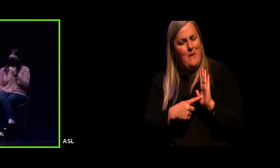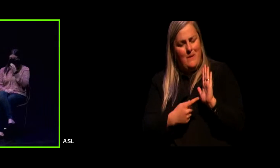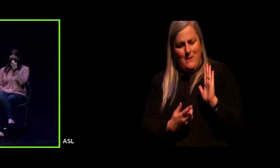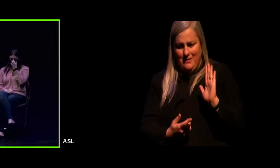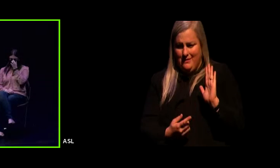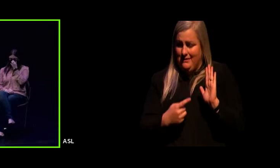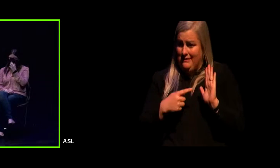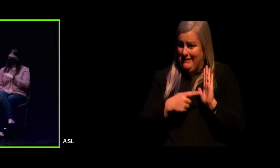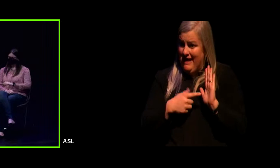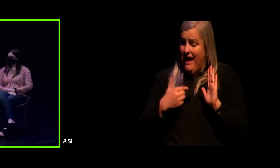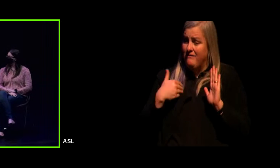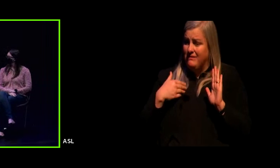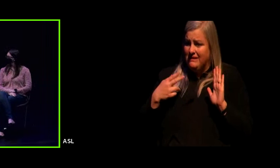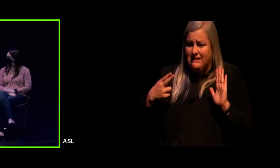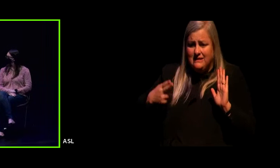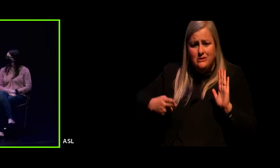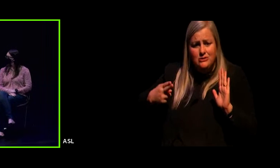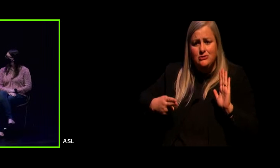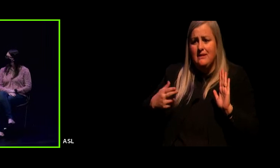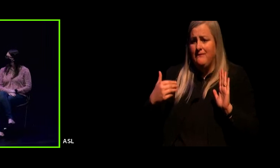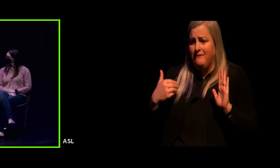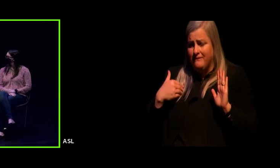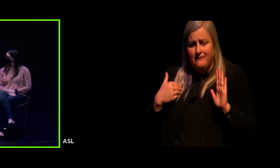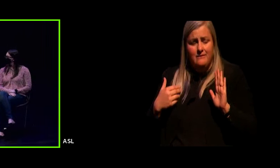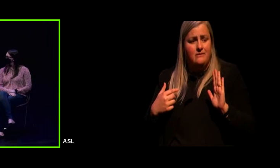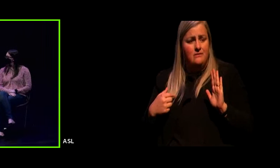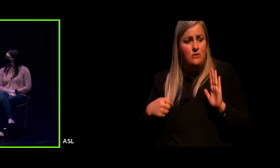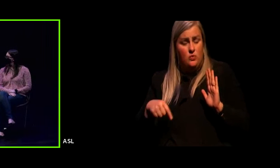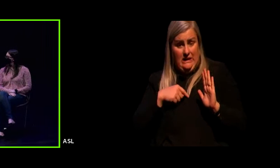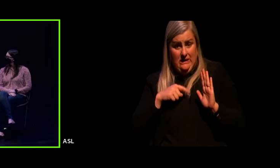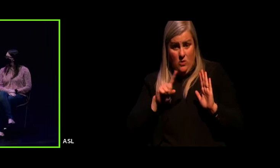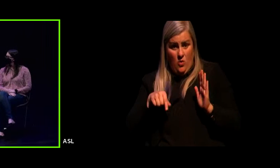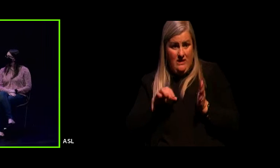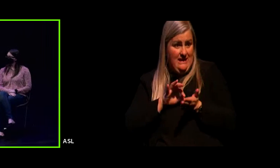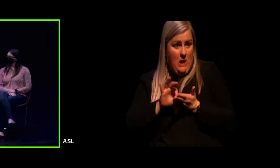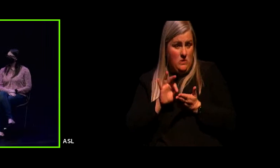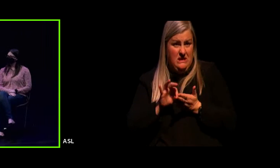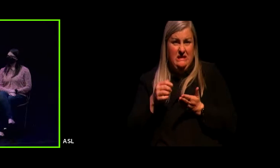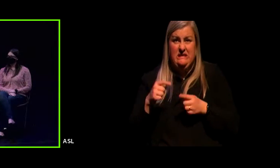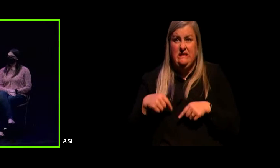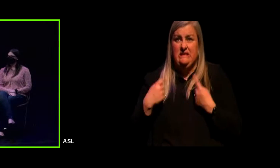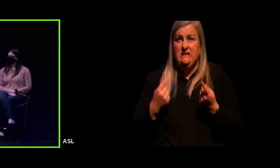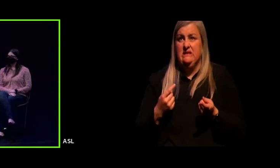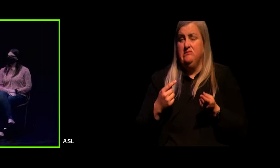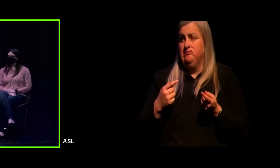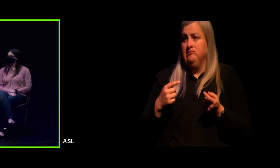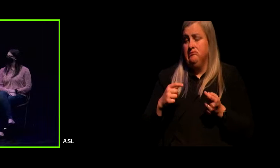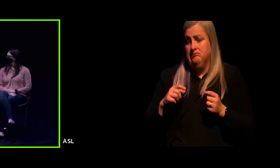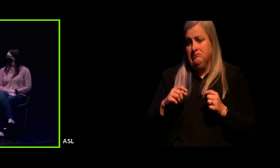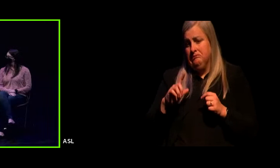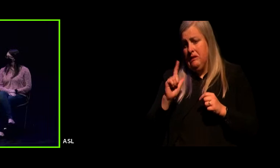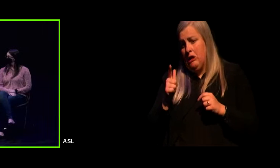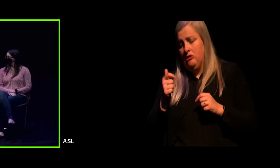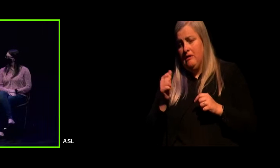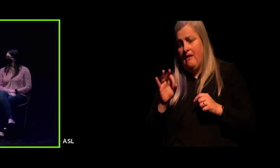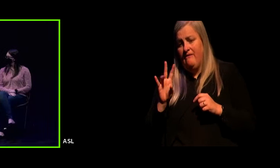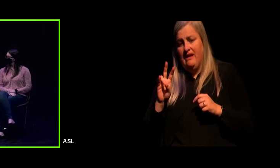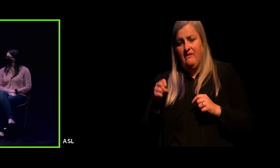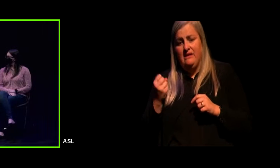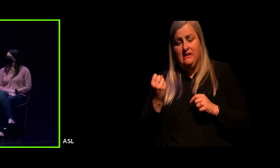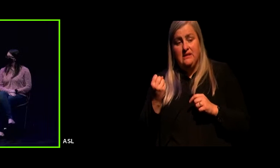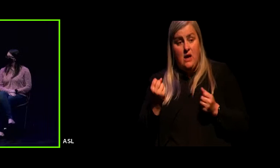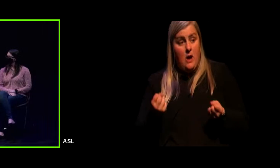there. And that's only the ones that we've only really been counting since the late 70s. So how many are gone, right?